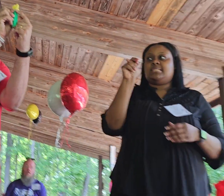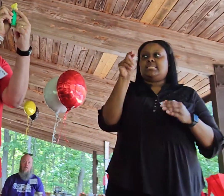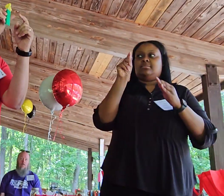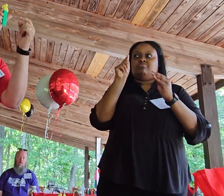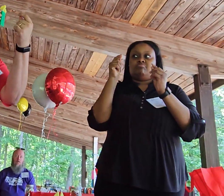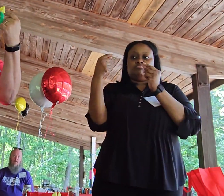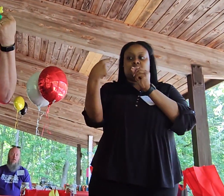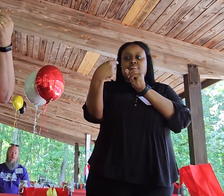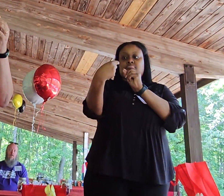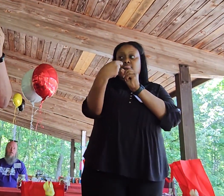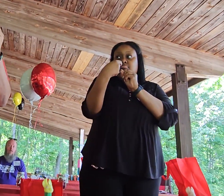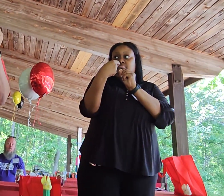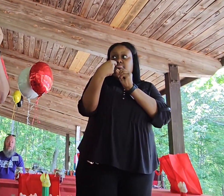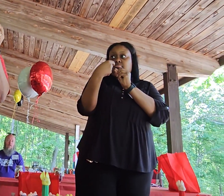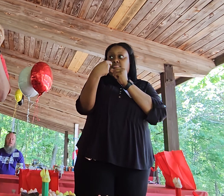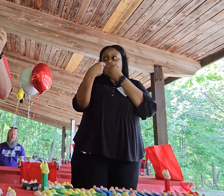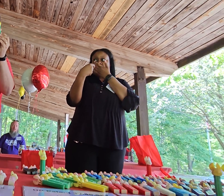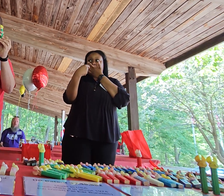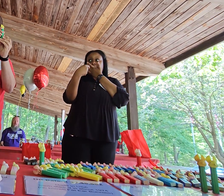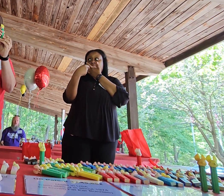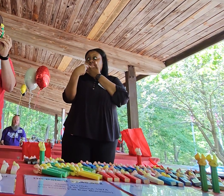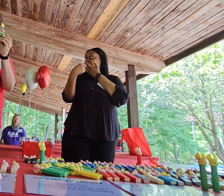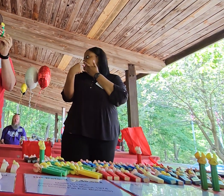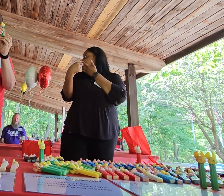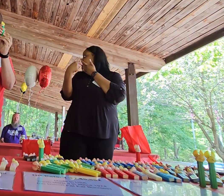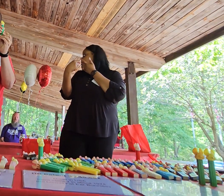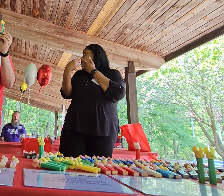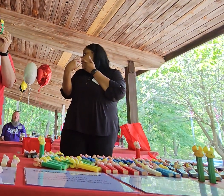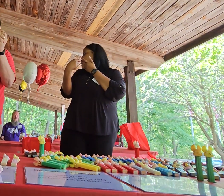away as opposed to it being plastic.